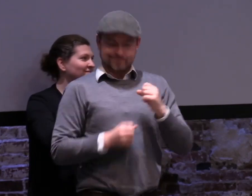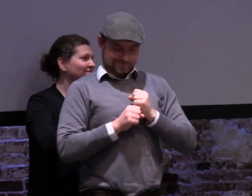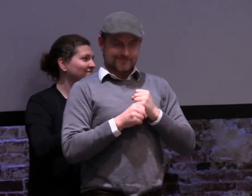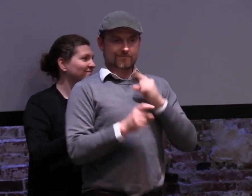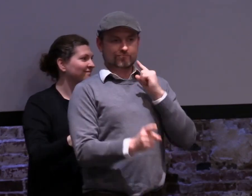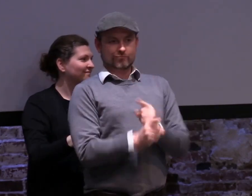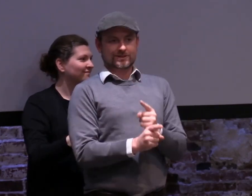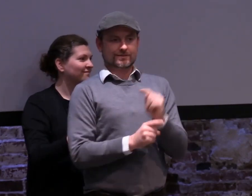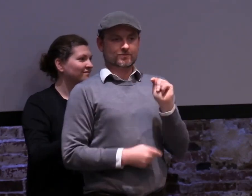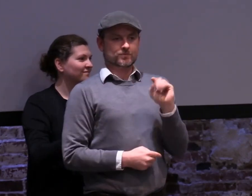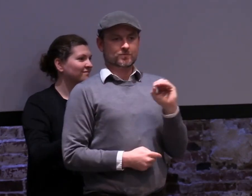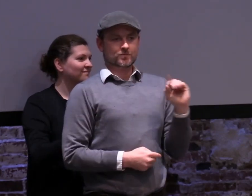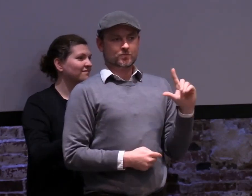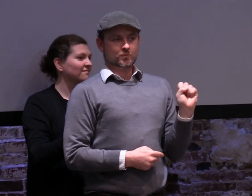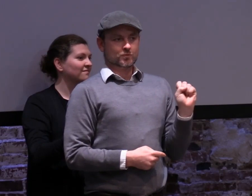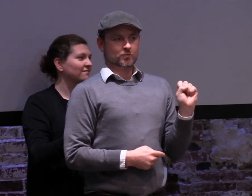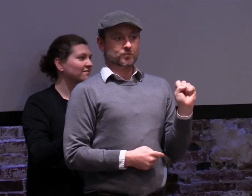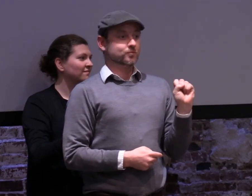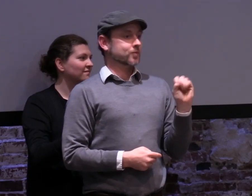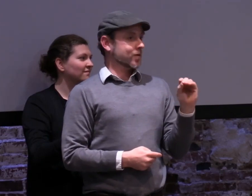It gave me a new meaning.